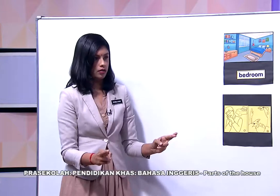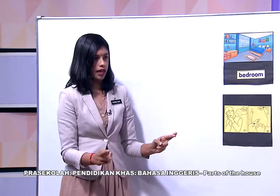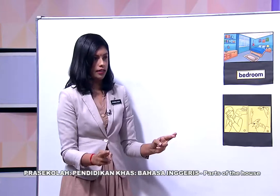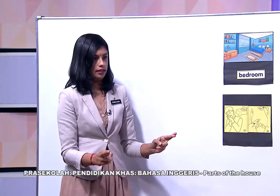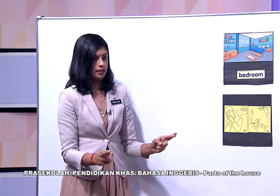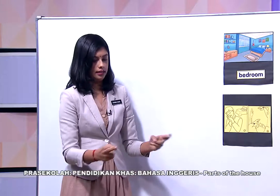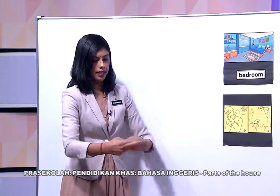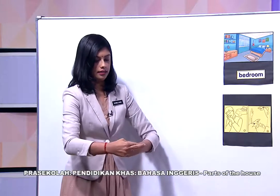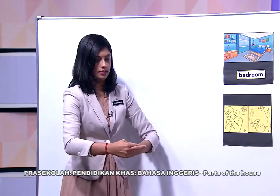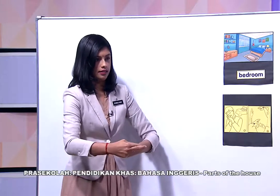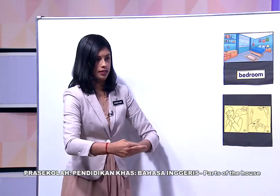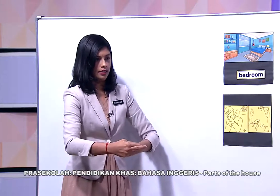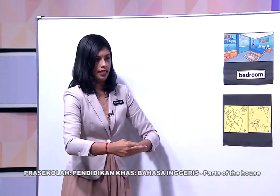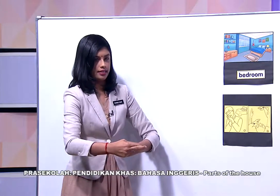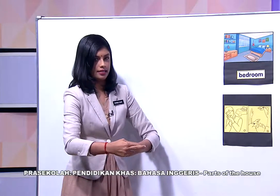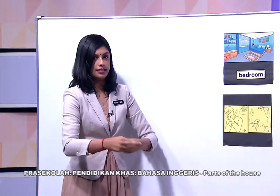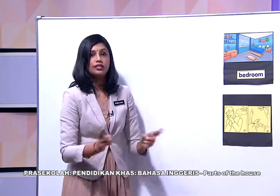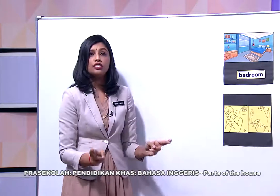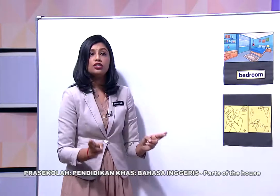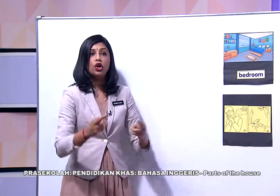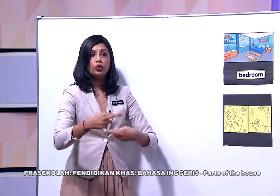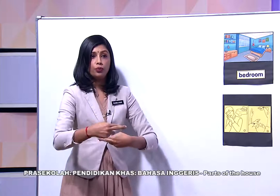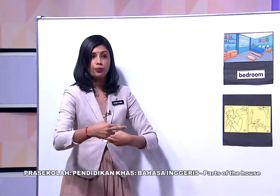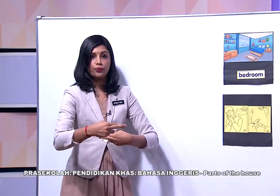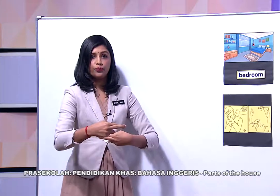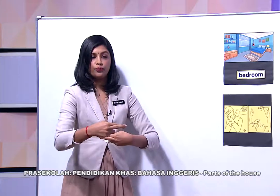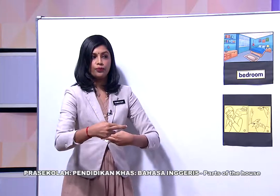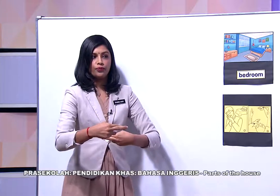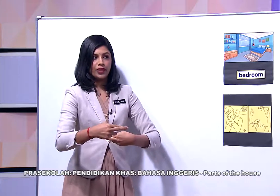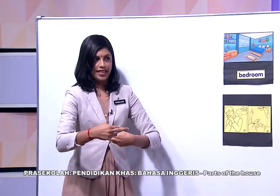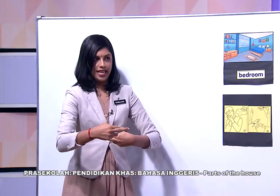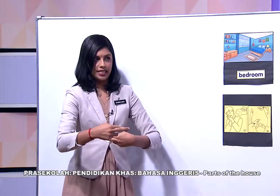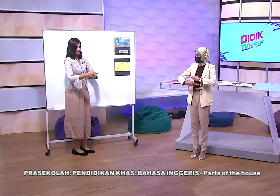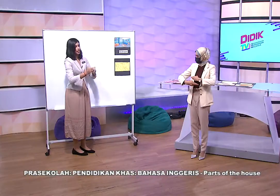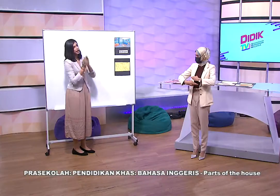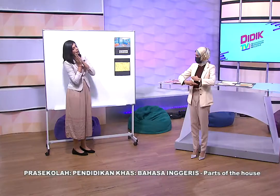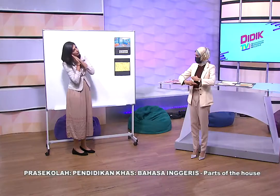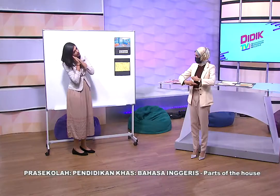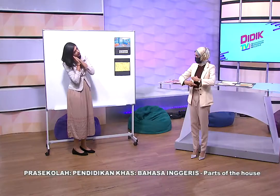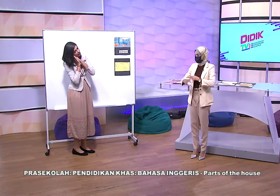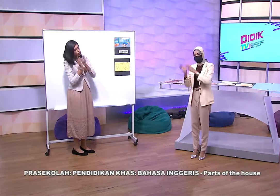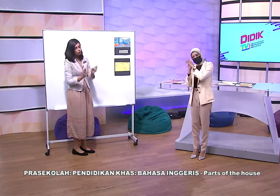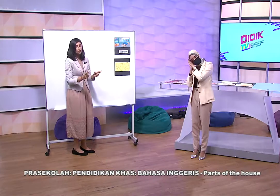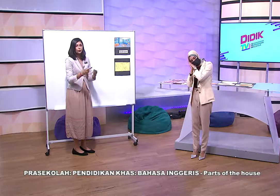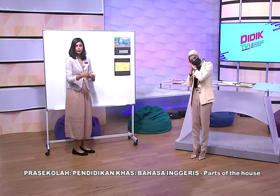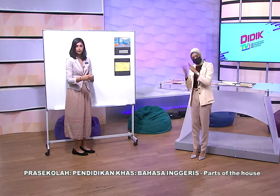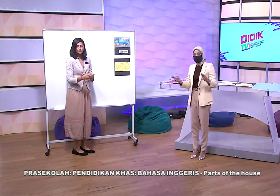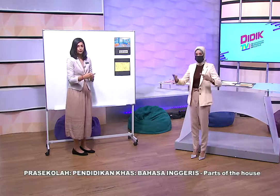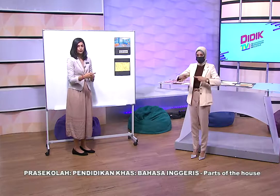And like this. Like yes, this. This is room. Room. Yes. Bed, room. Bed, room.